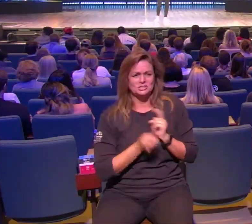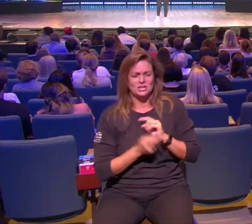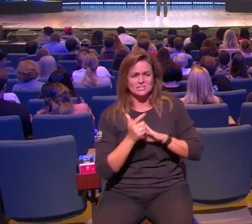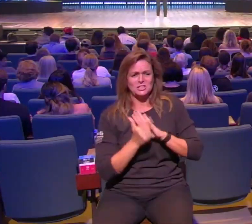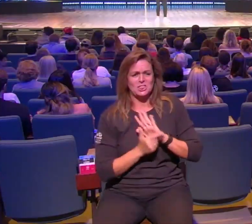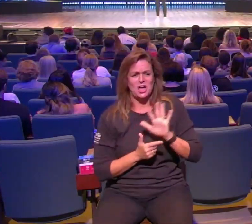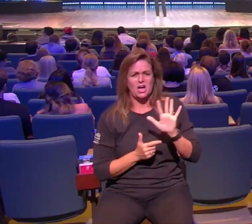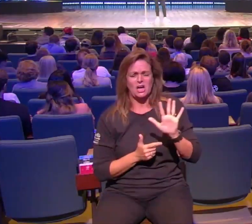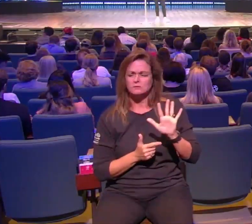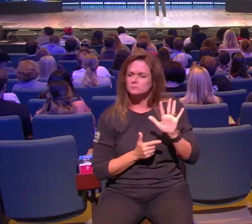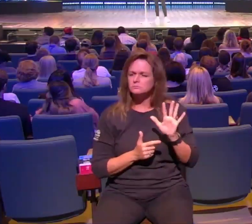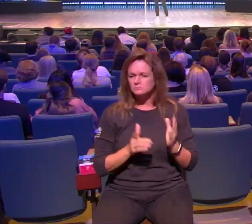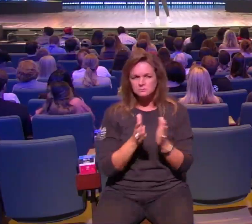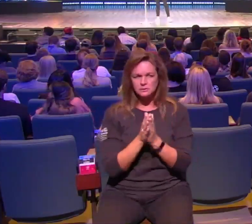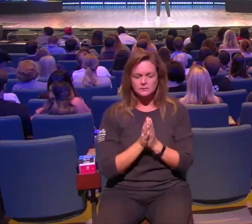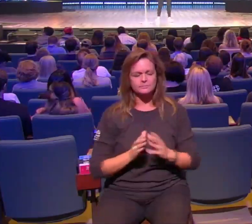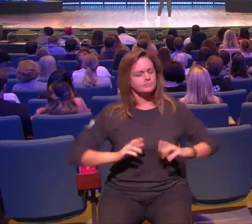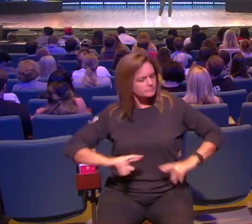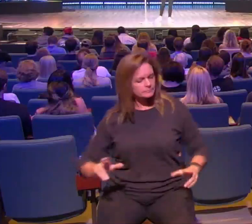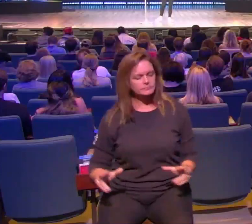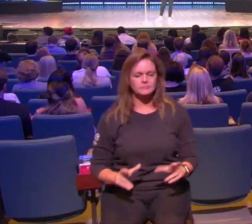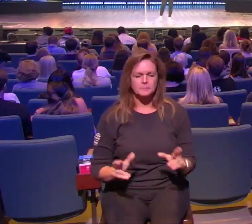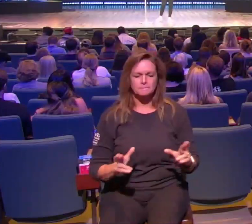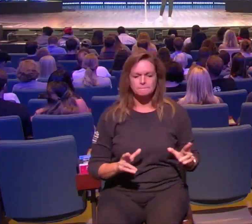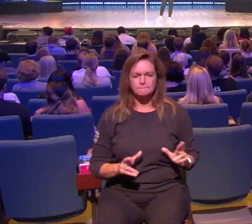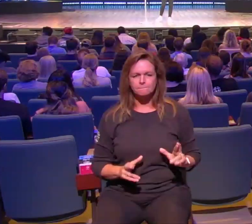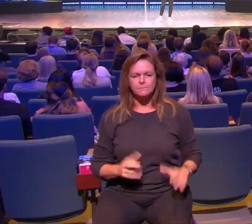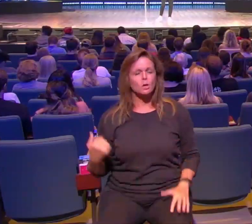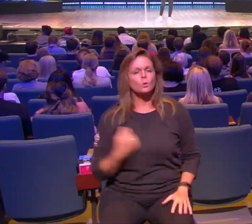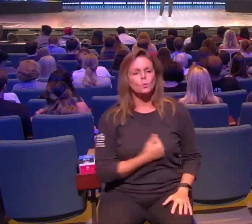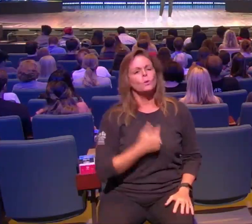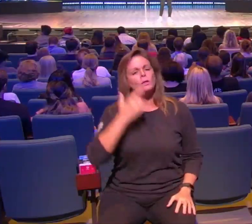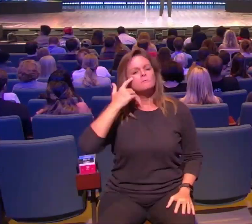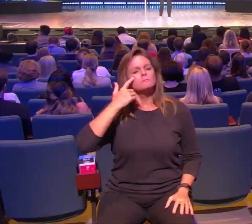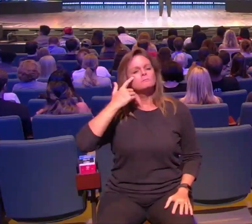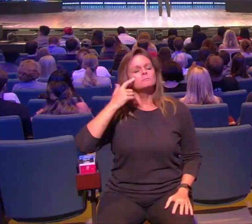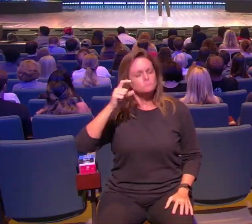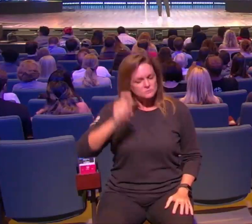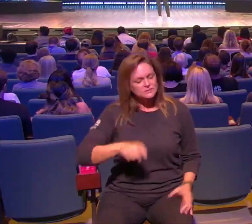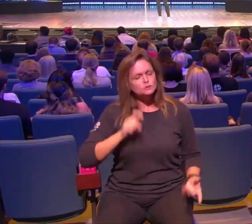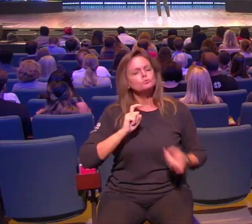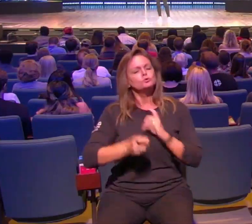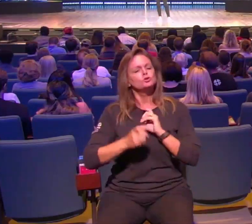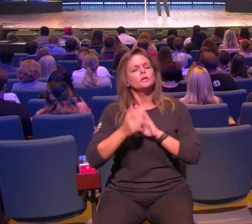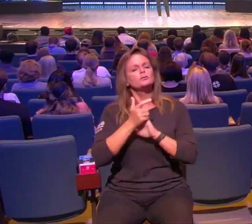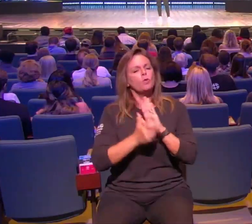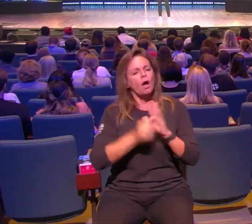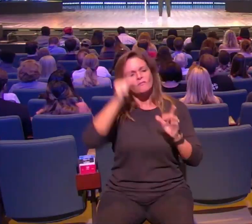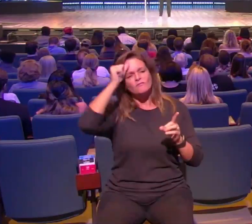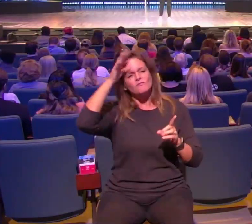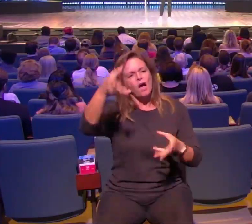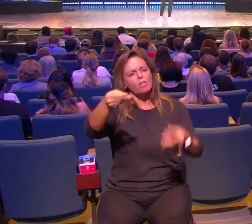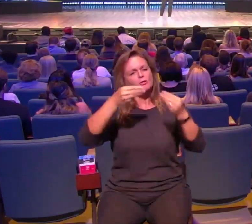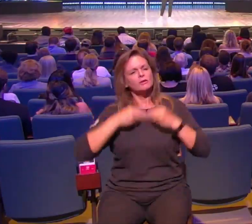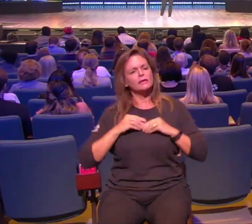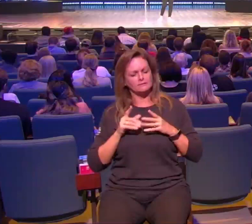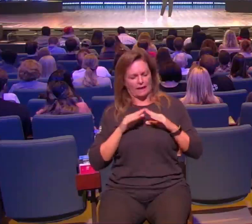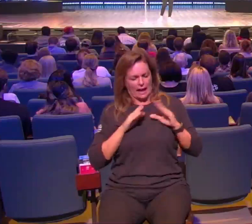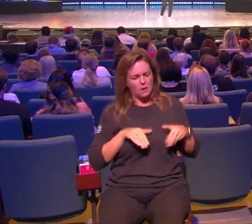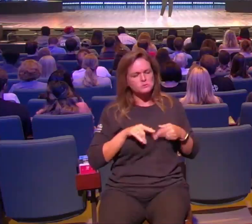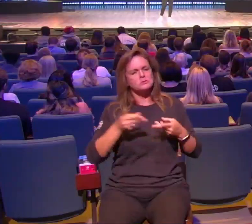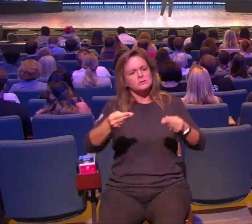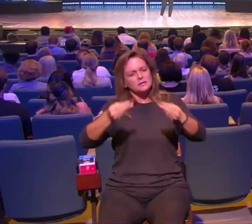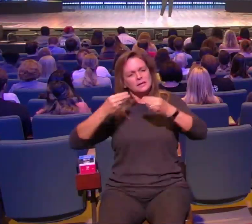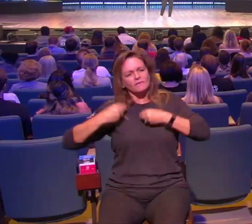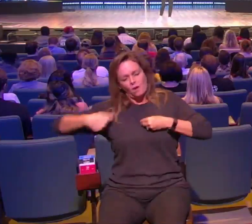all that God has for us in these days that we're stepping into, that we have to ask for